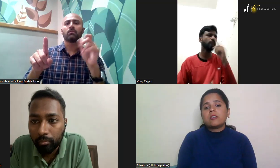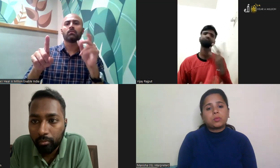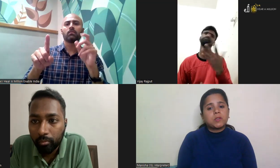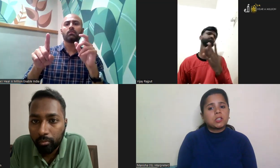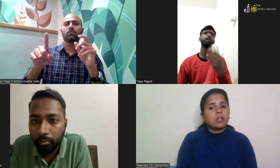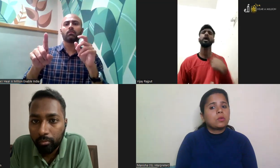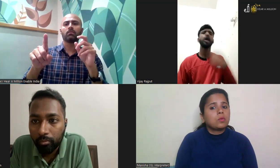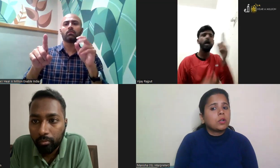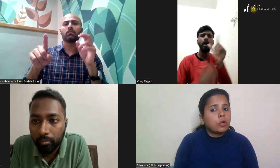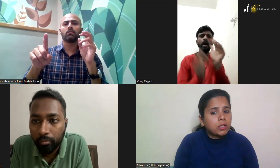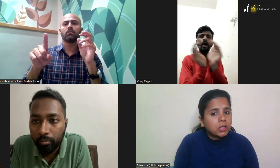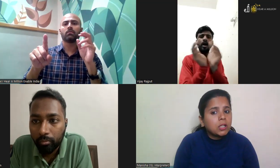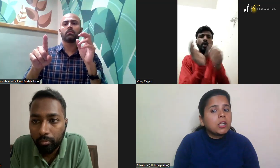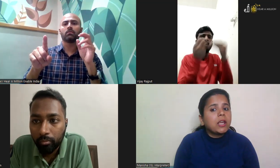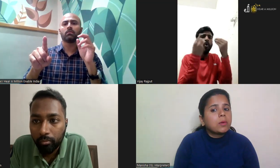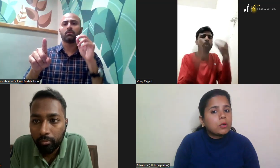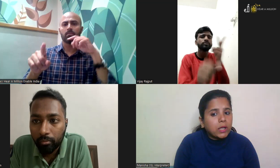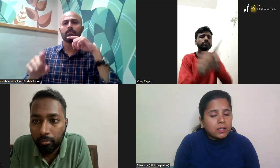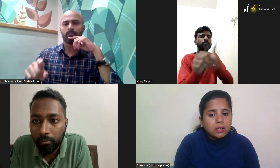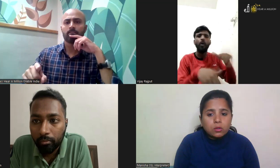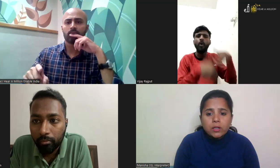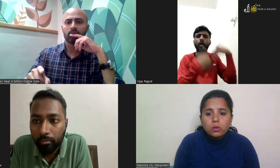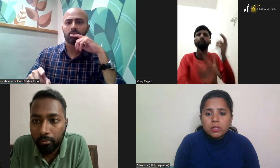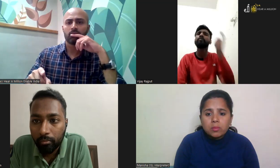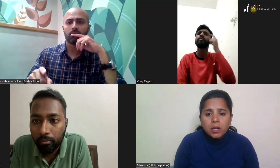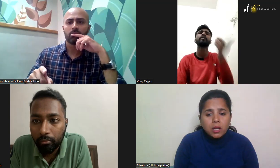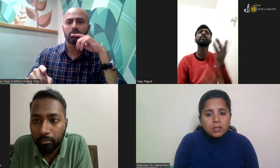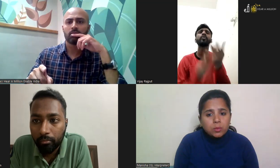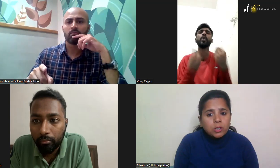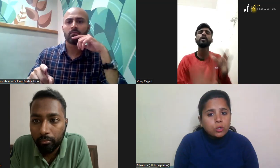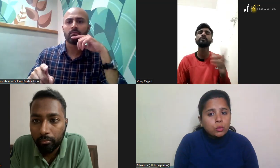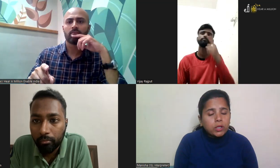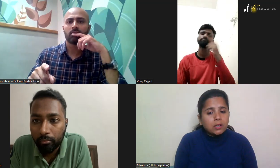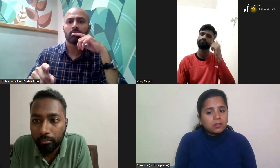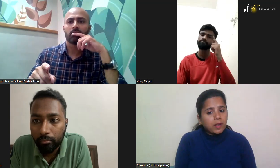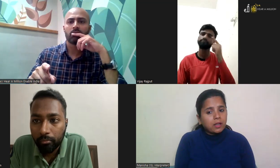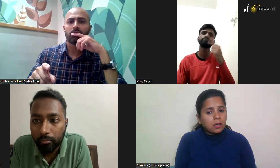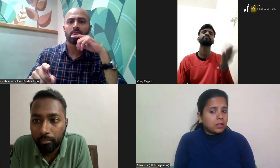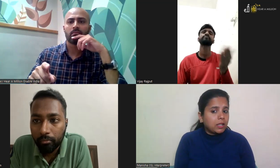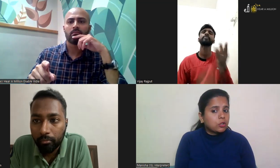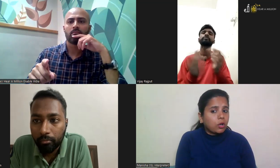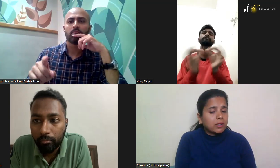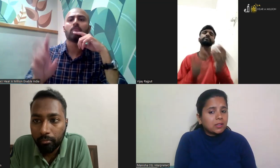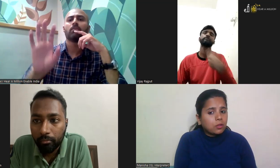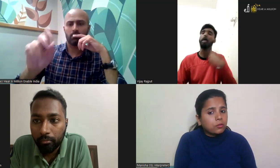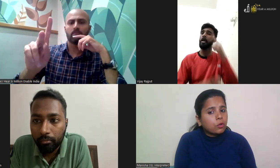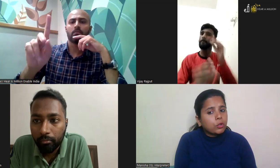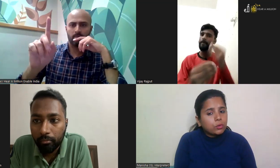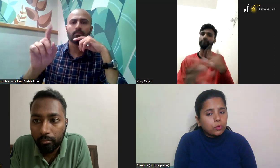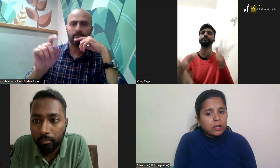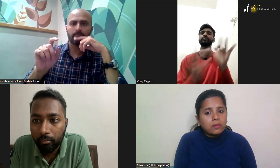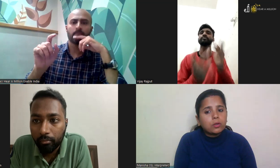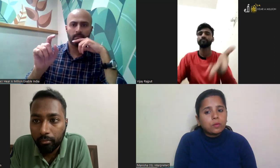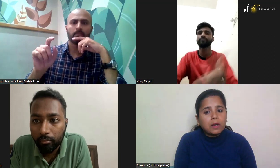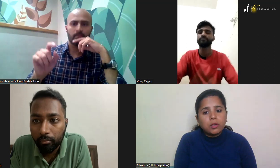you are a deaf person and you will not able to get it. So I told them it's been a 2 years. The insurance is of no